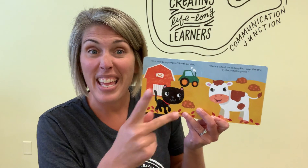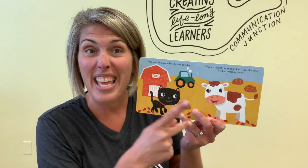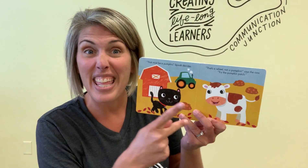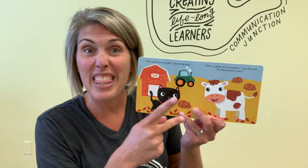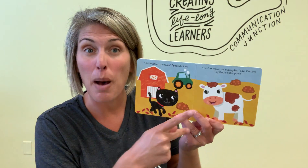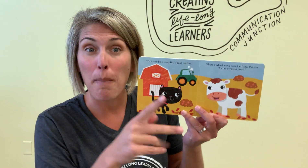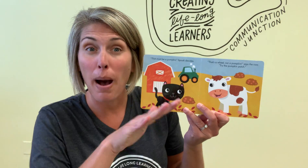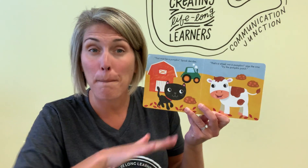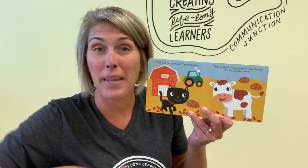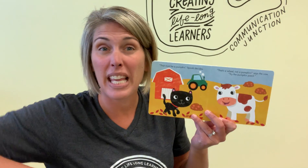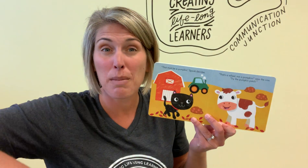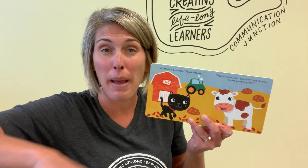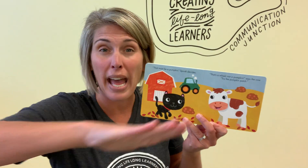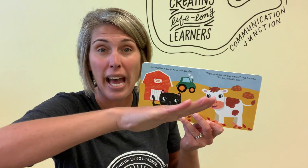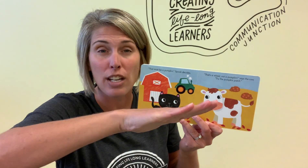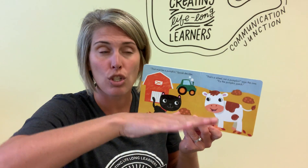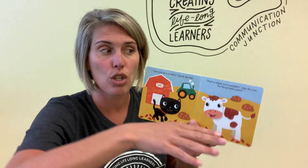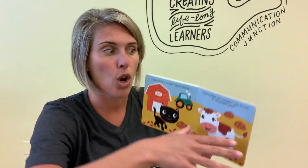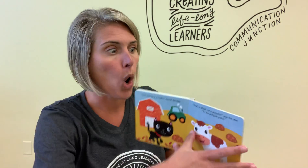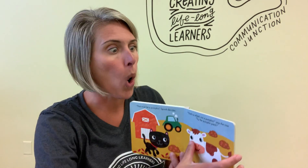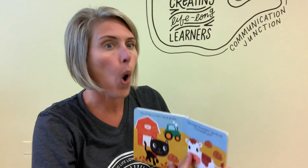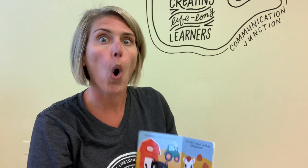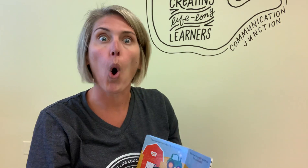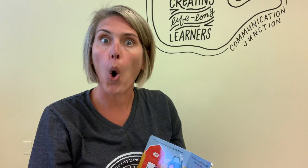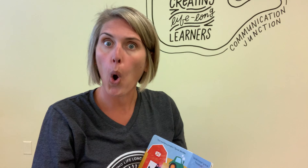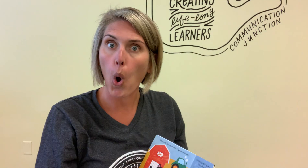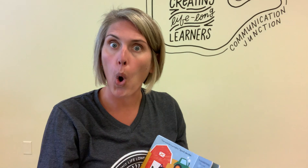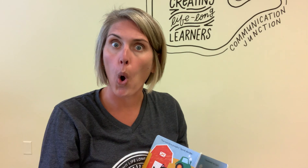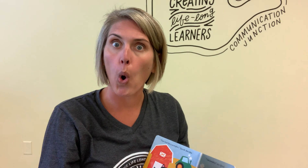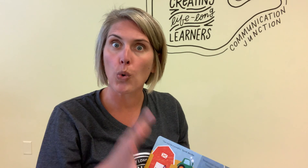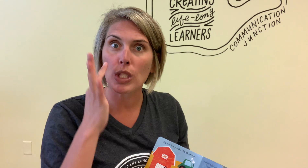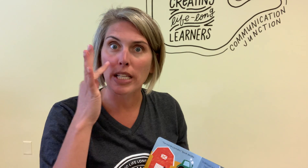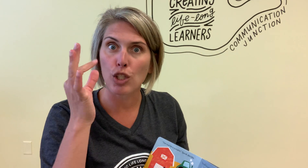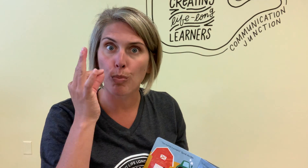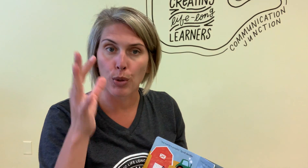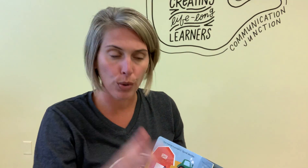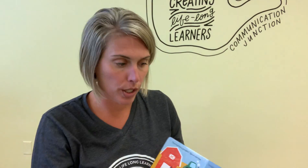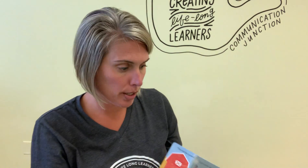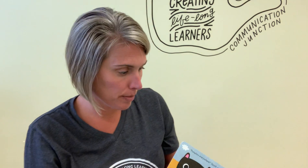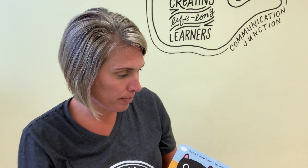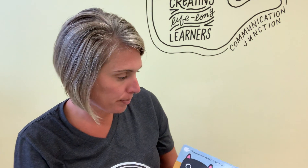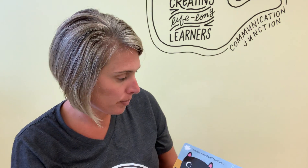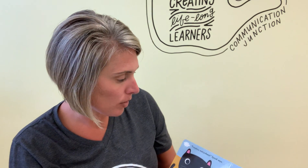in the pumpkin patch. Oh, says Spook.